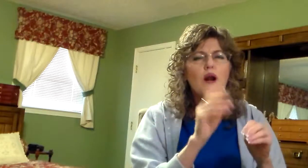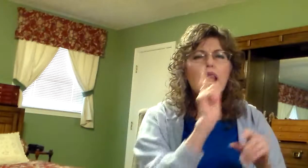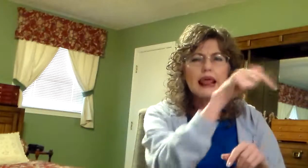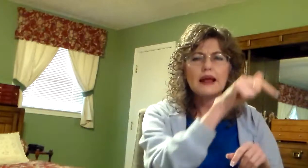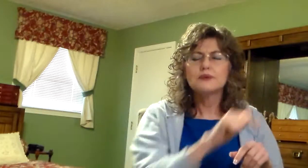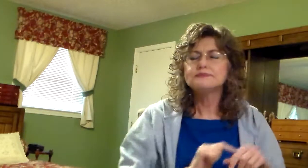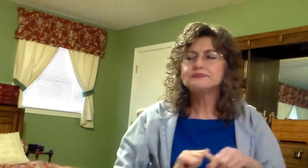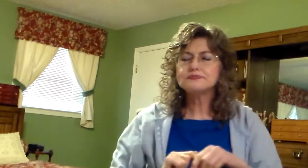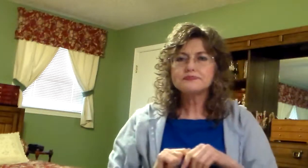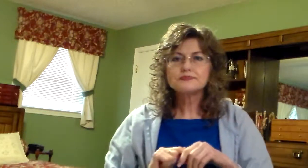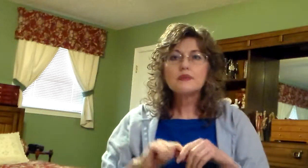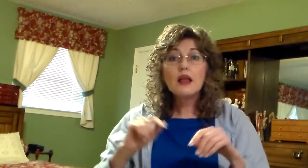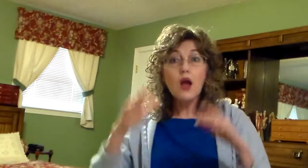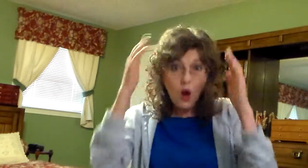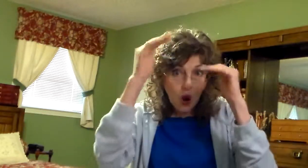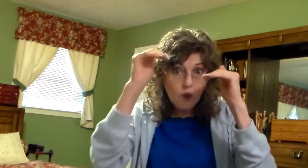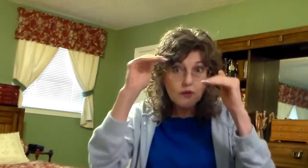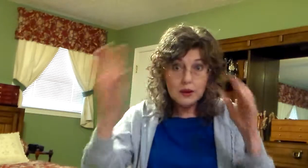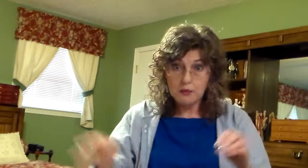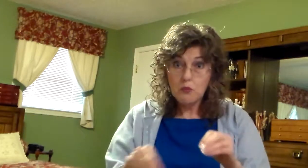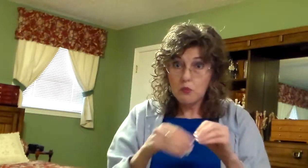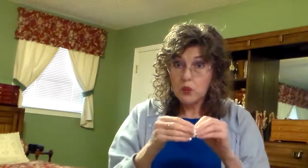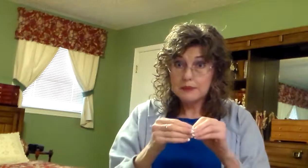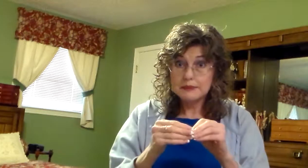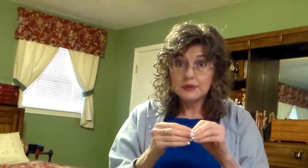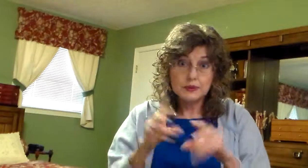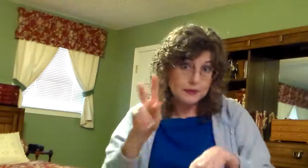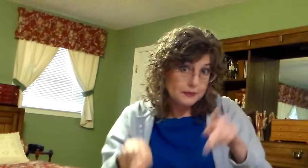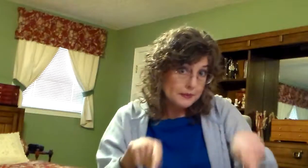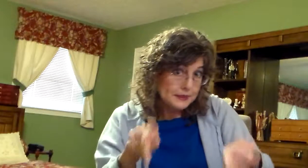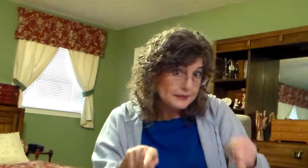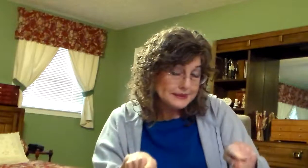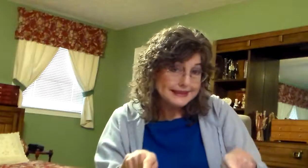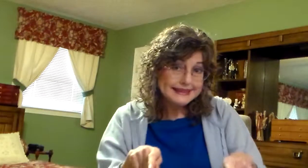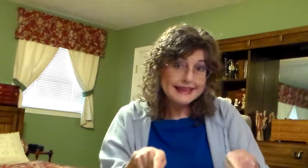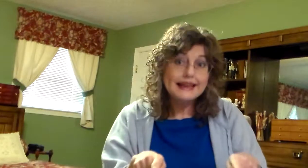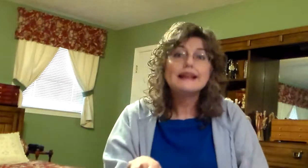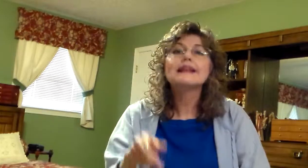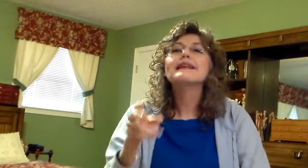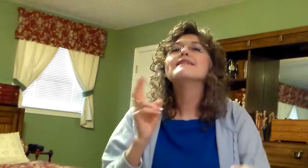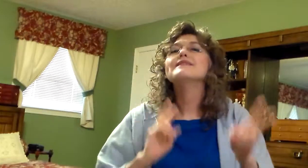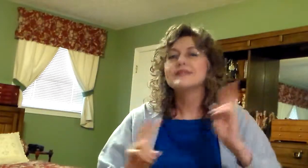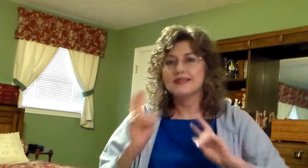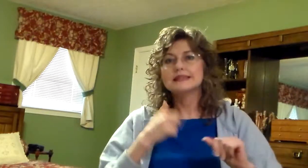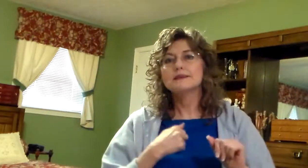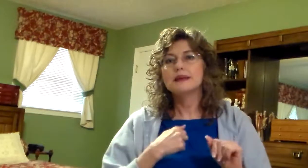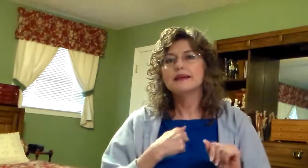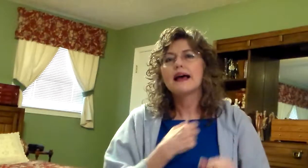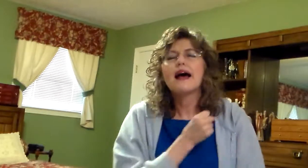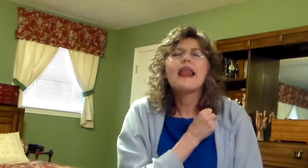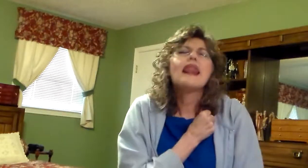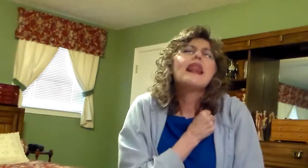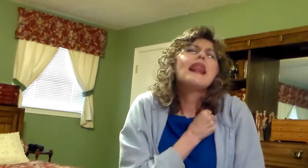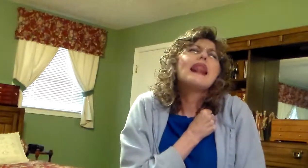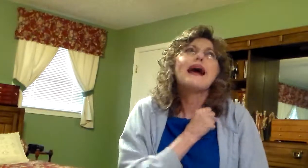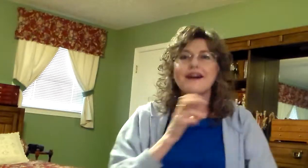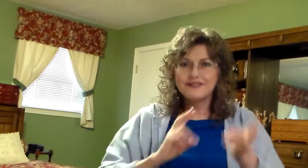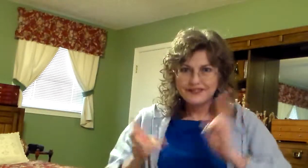of you have been to see me at my home in New York City. Let me tell you, I love to have visitors better than anything else in the